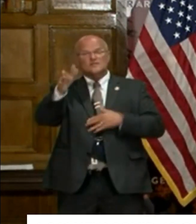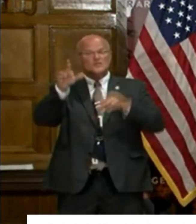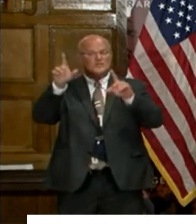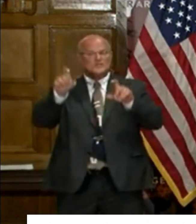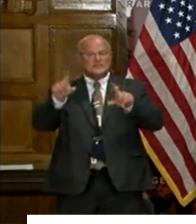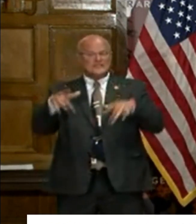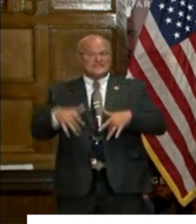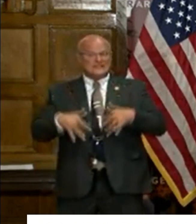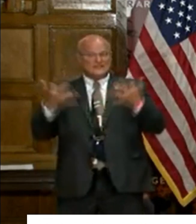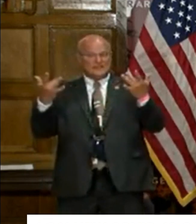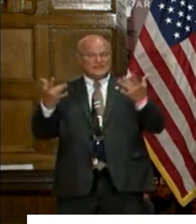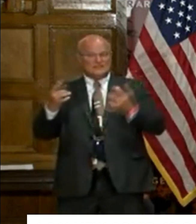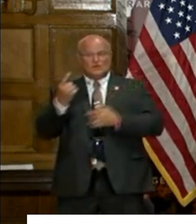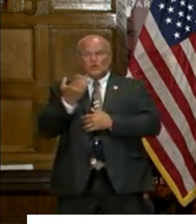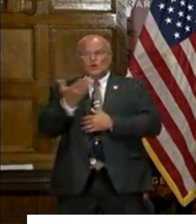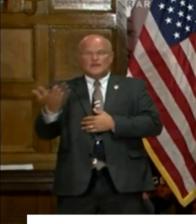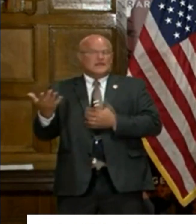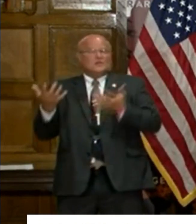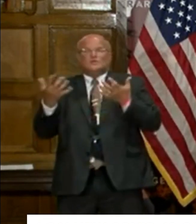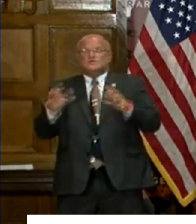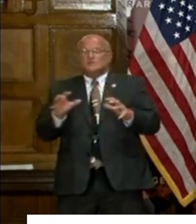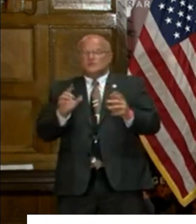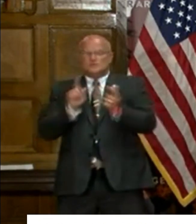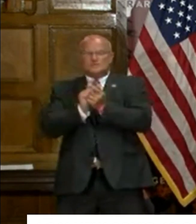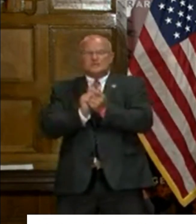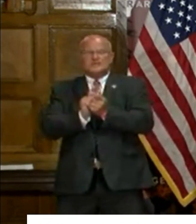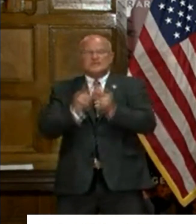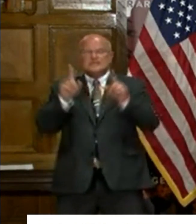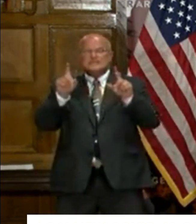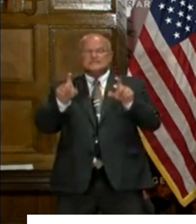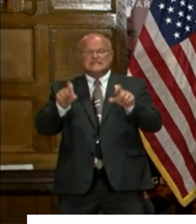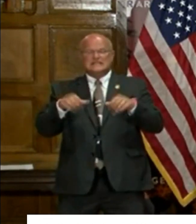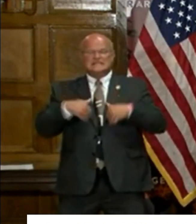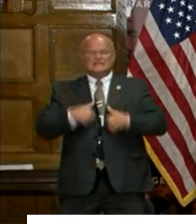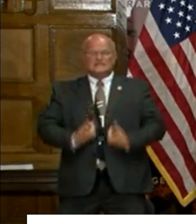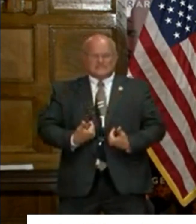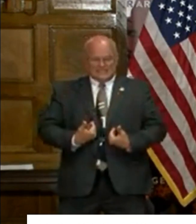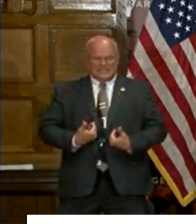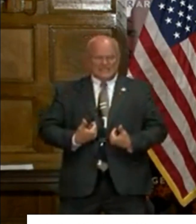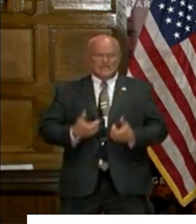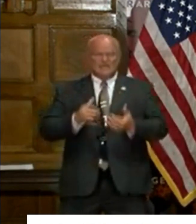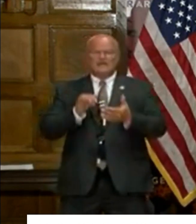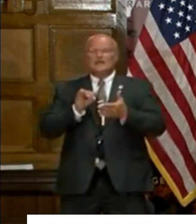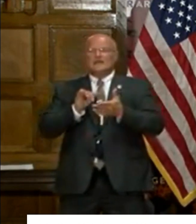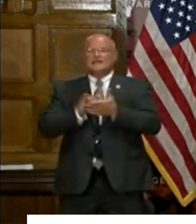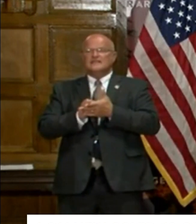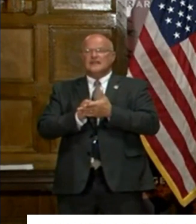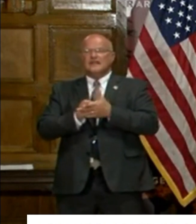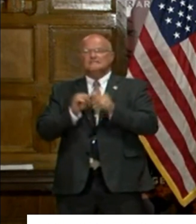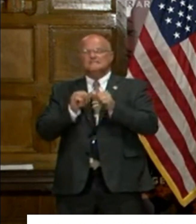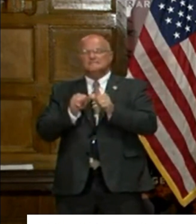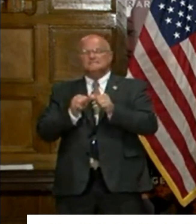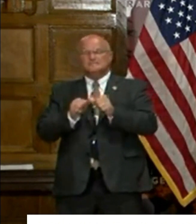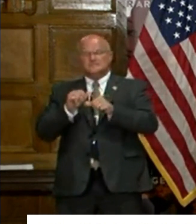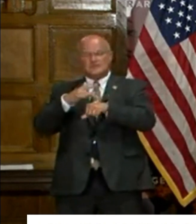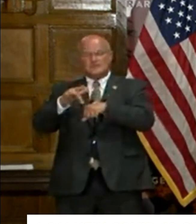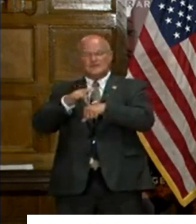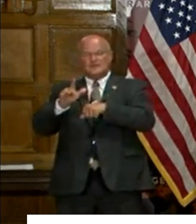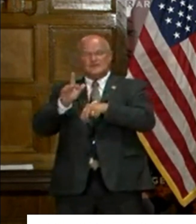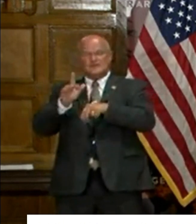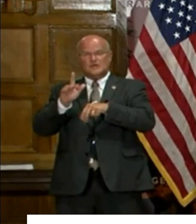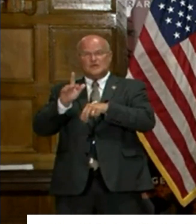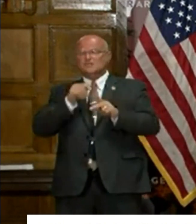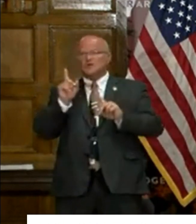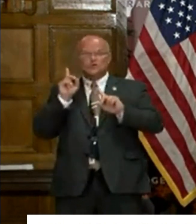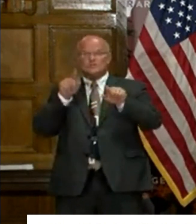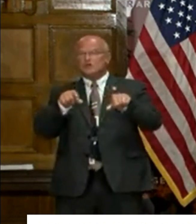events. One of the things we don't want to run into is testing fatigue, where there's a a constant availability of these and people don't